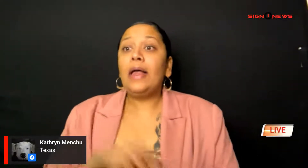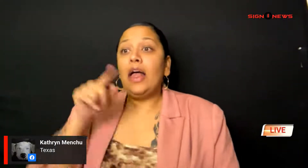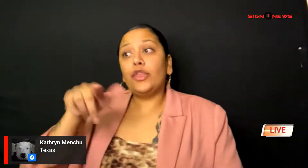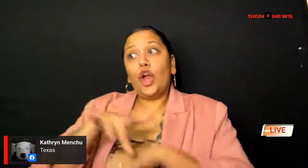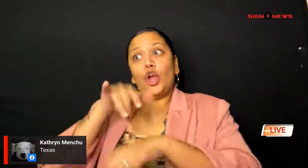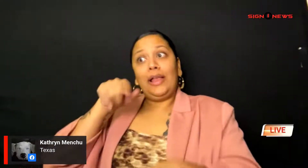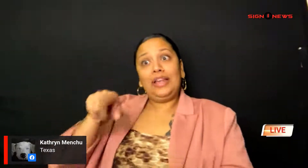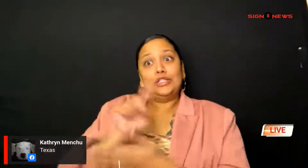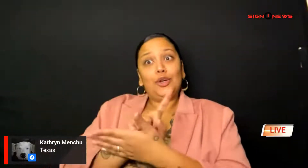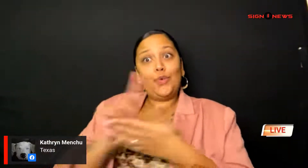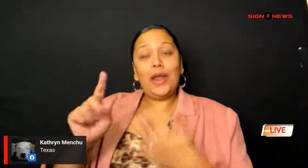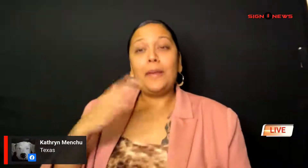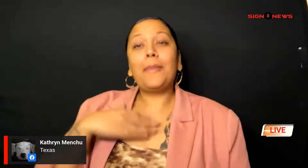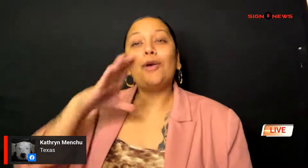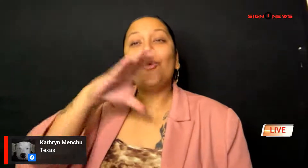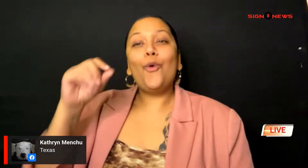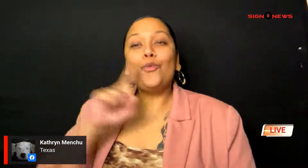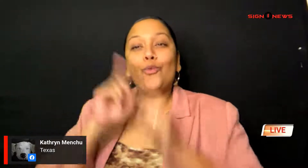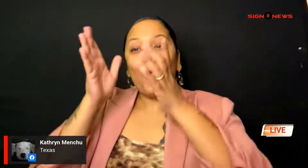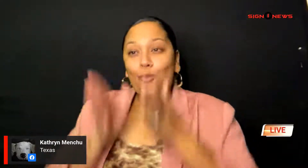Texas.